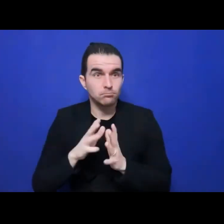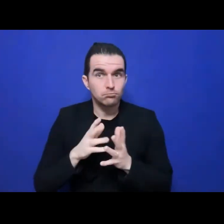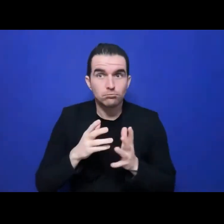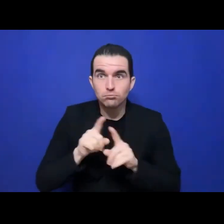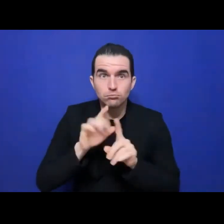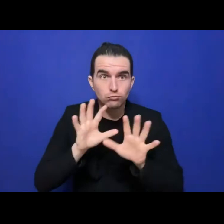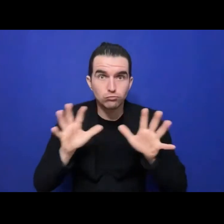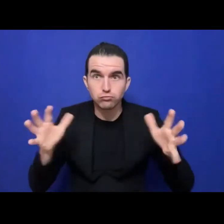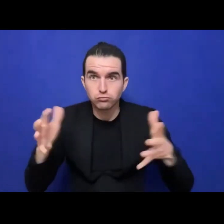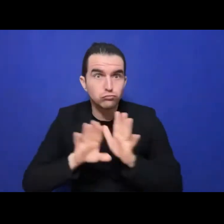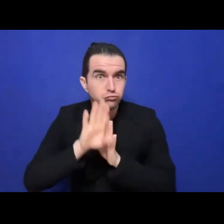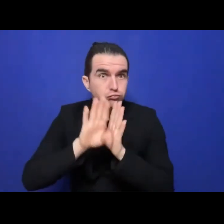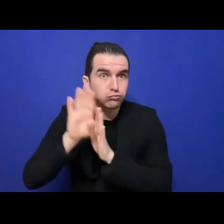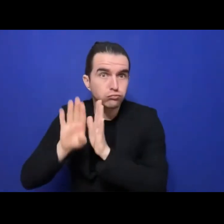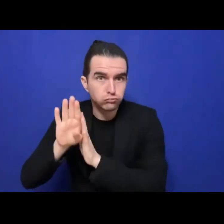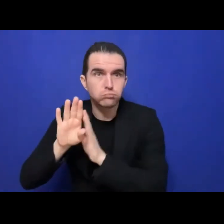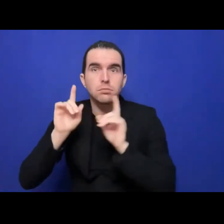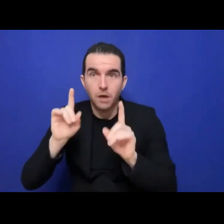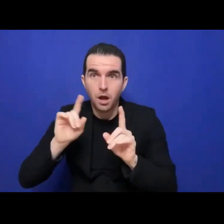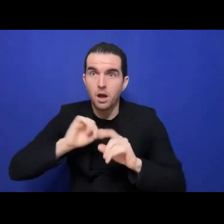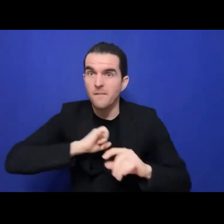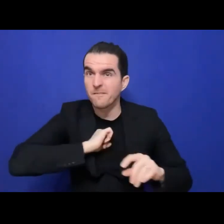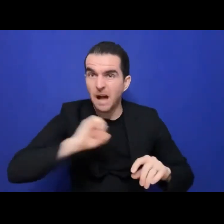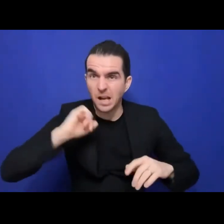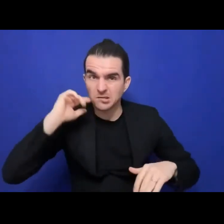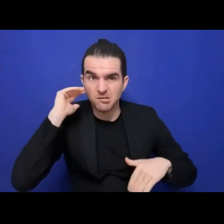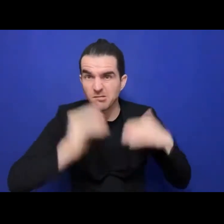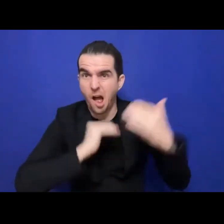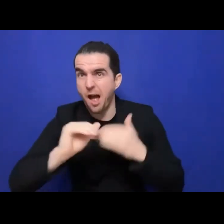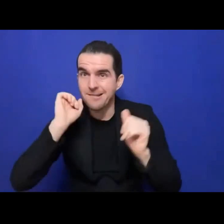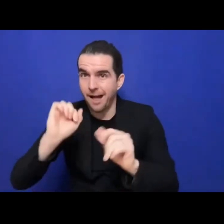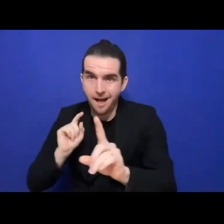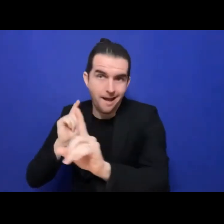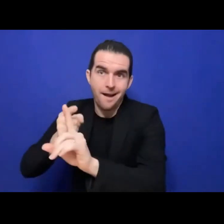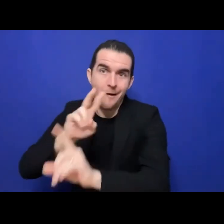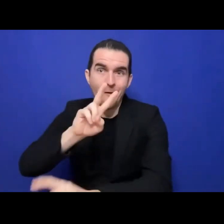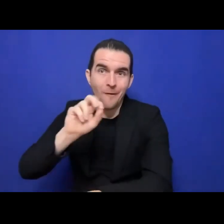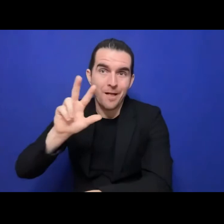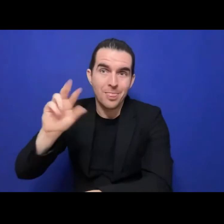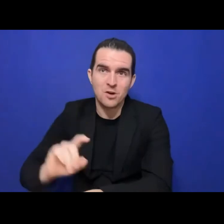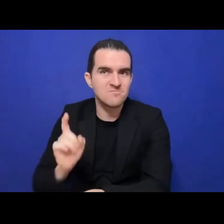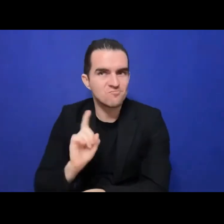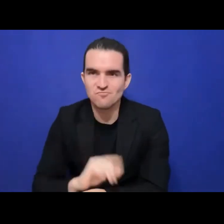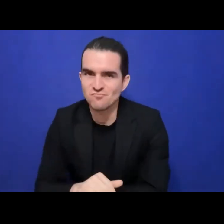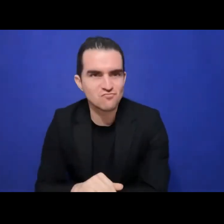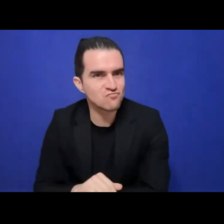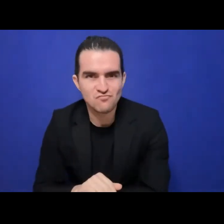On the other hand, trends in catastrophic health spending were already worsening